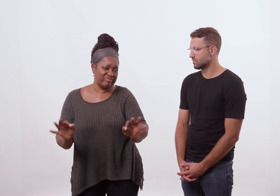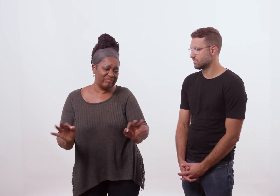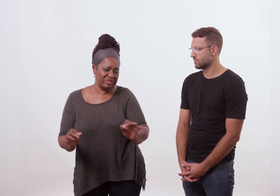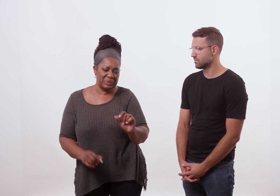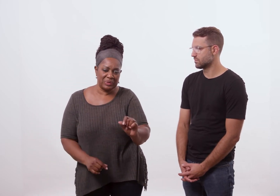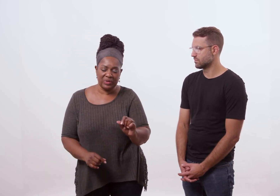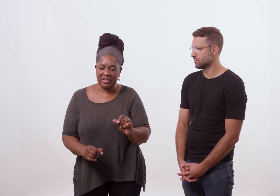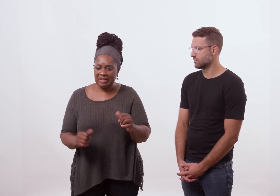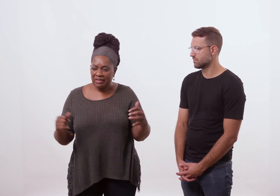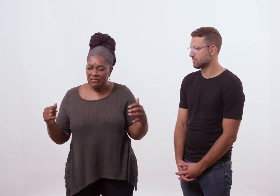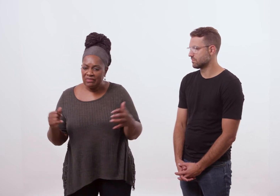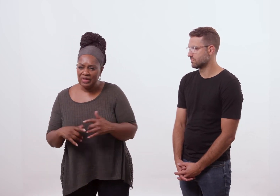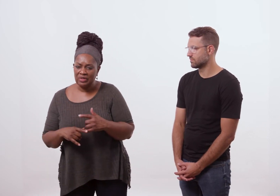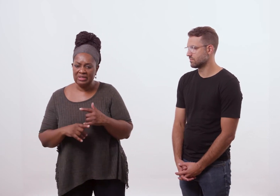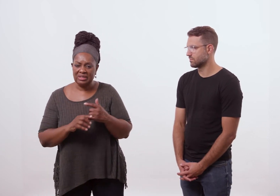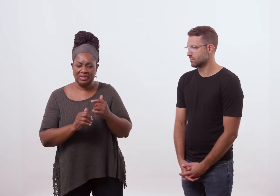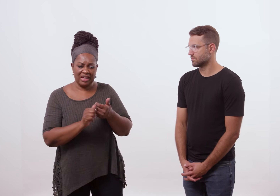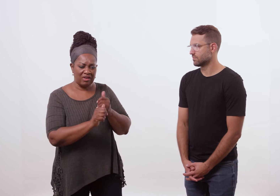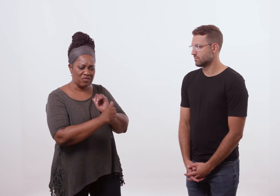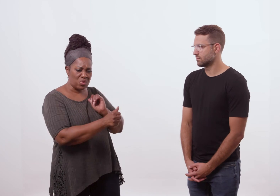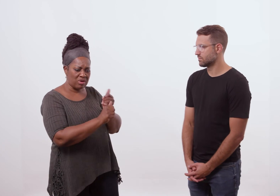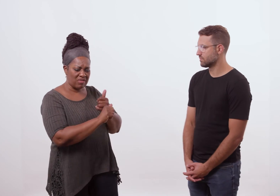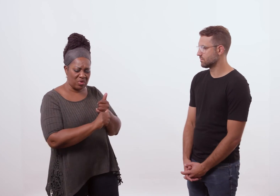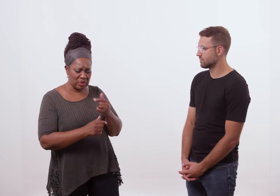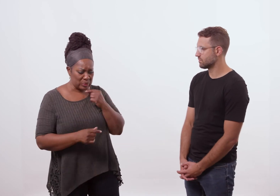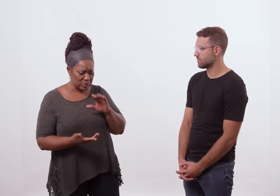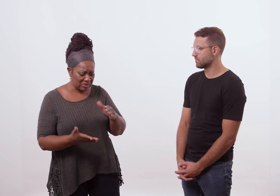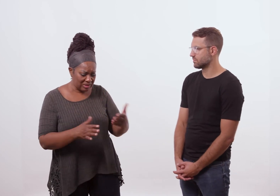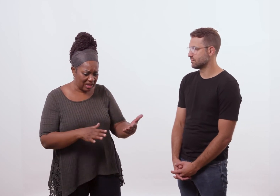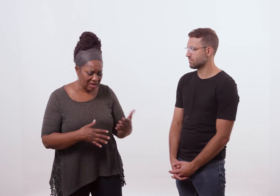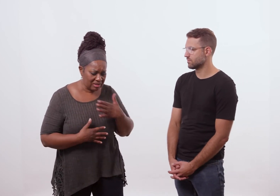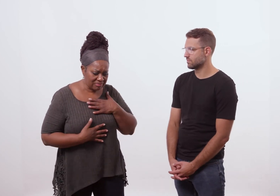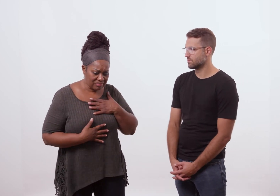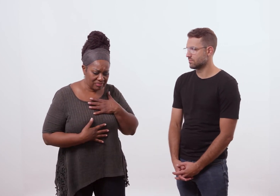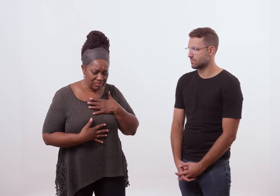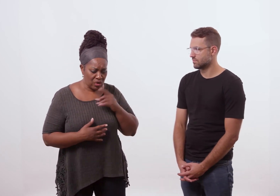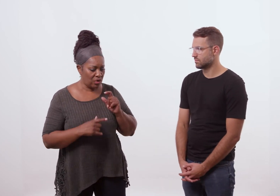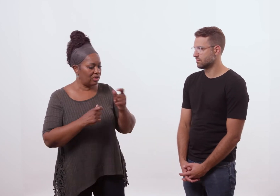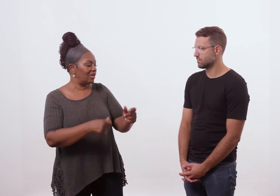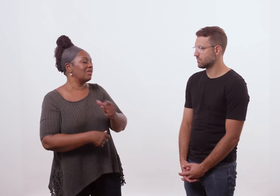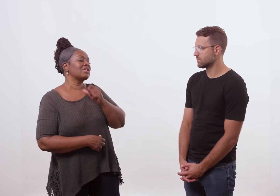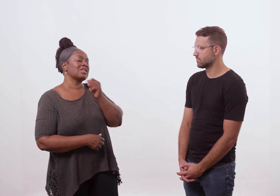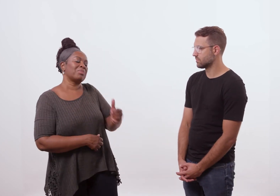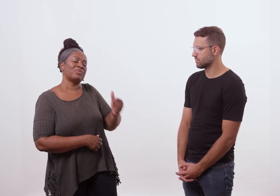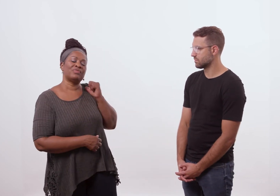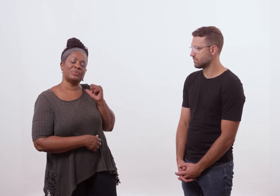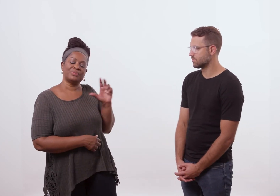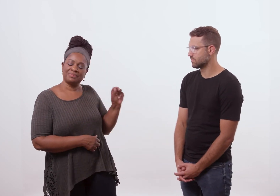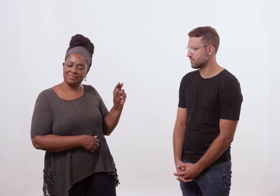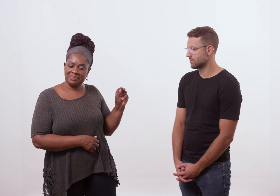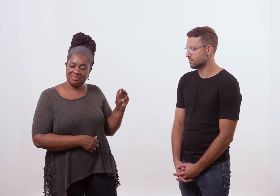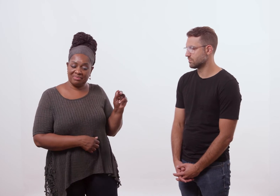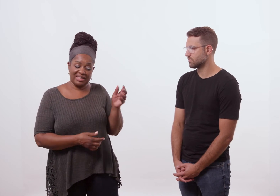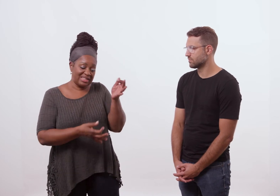in the fearsome void that heralds encroaching death. Her gift has not been refused.